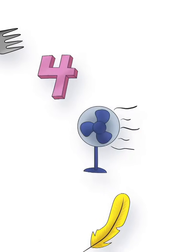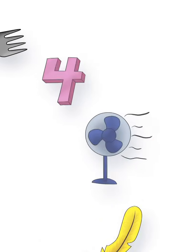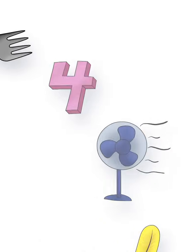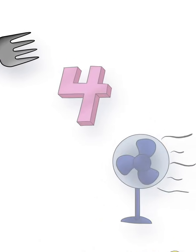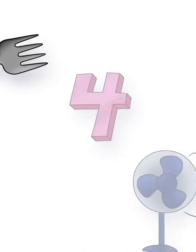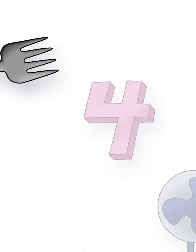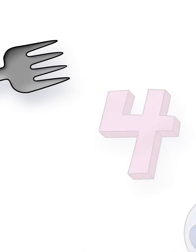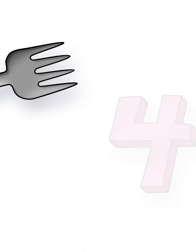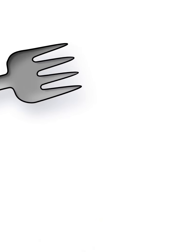dance